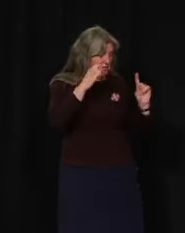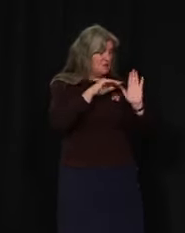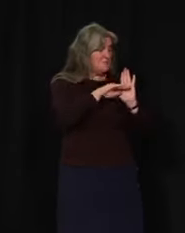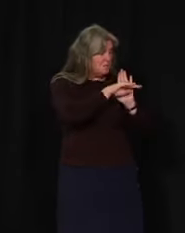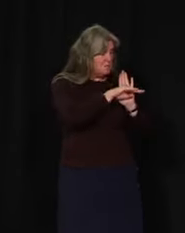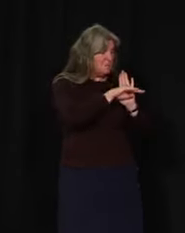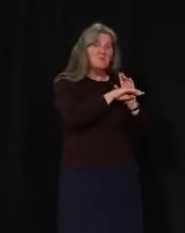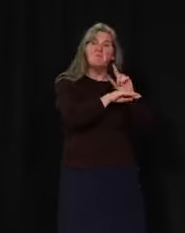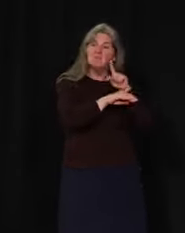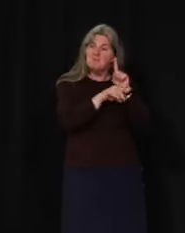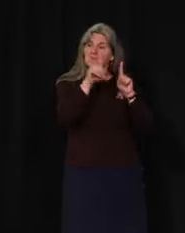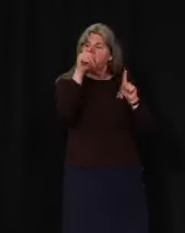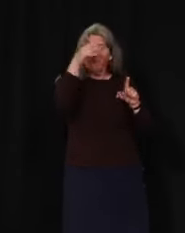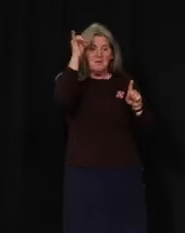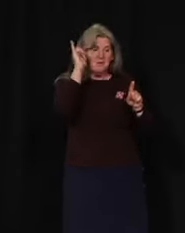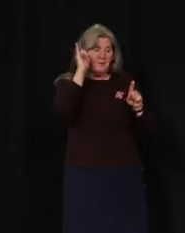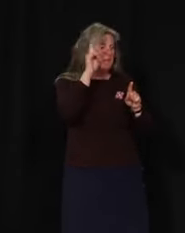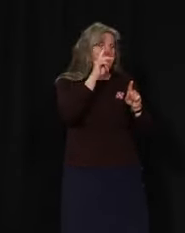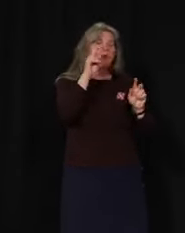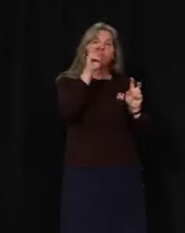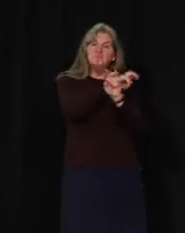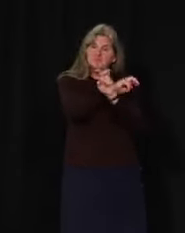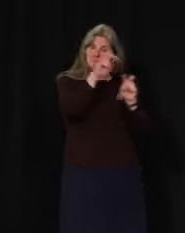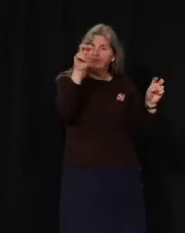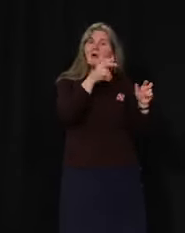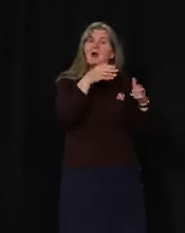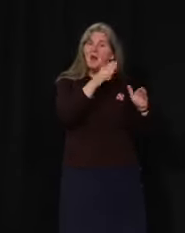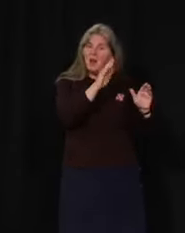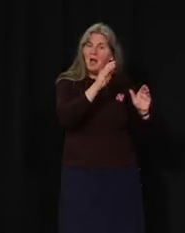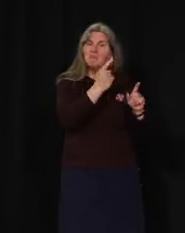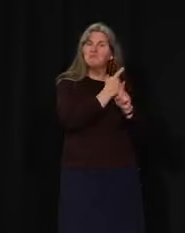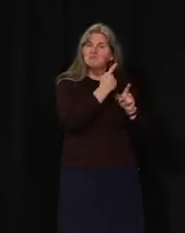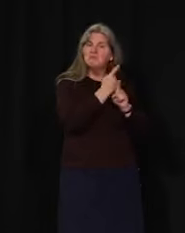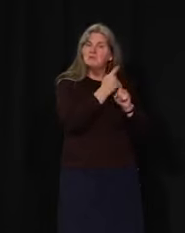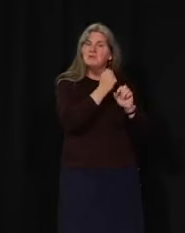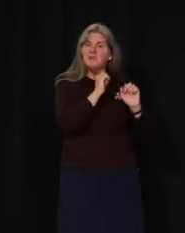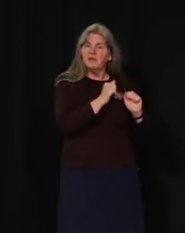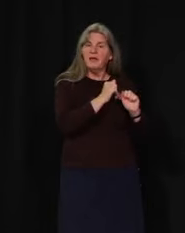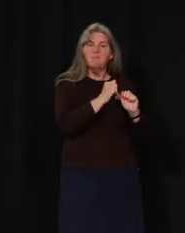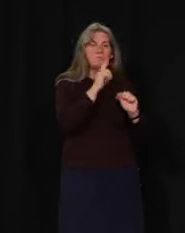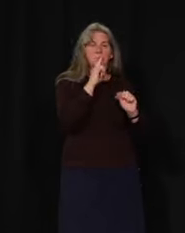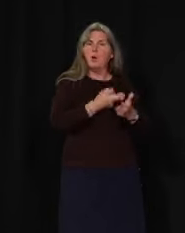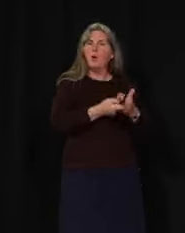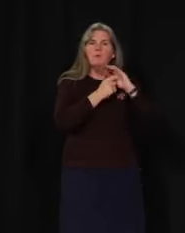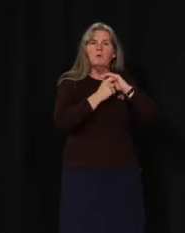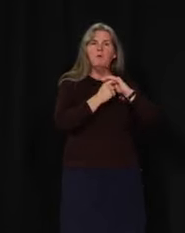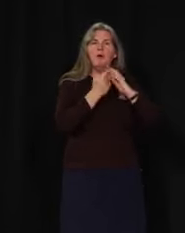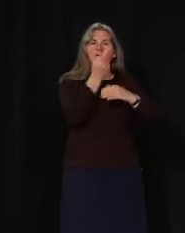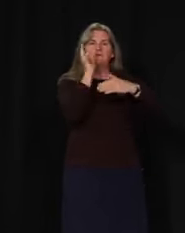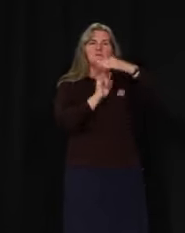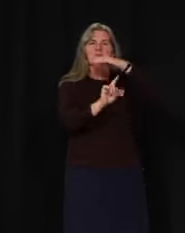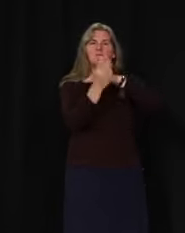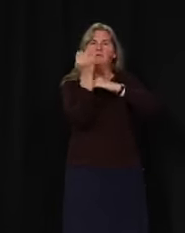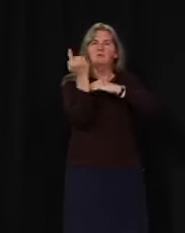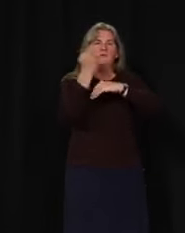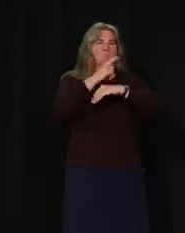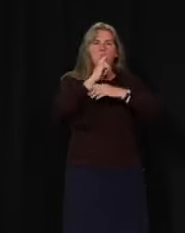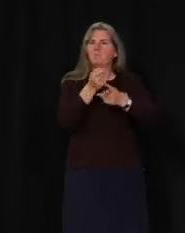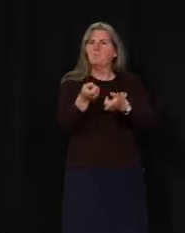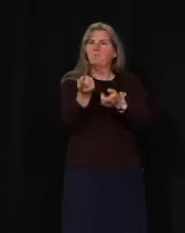which means that BC and Yukon residents can travel between the 2 jurisdictions without mandatory self-isolation.